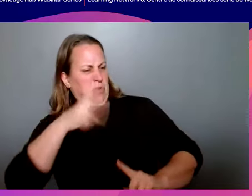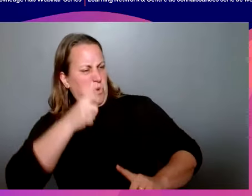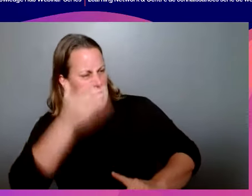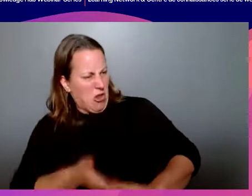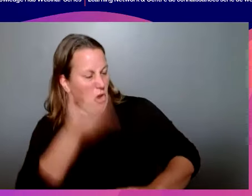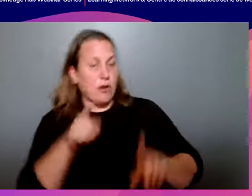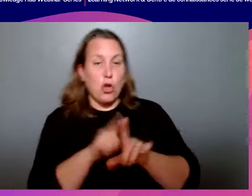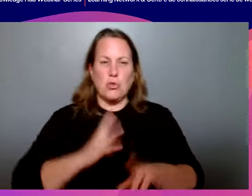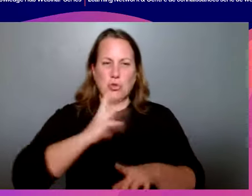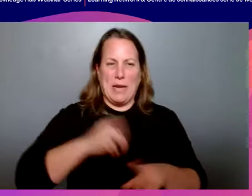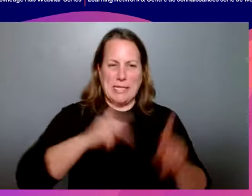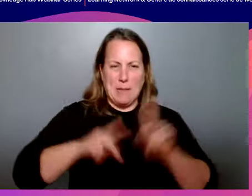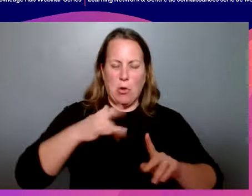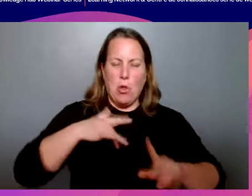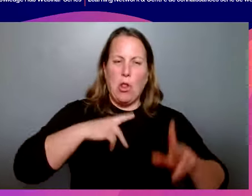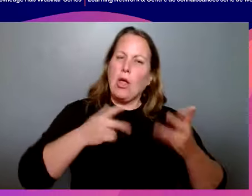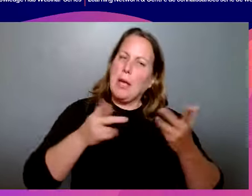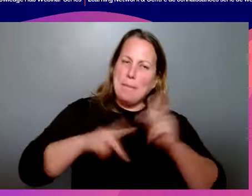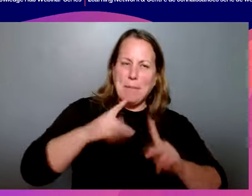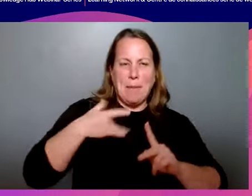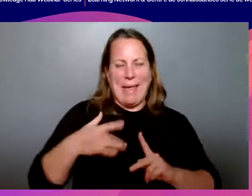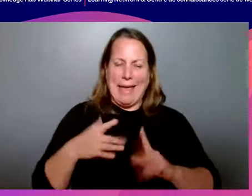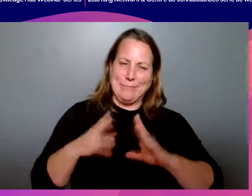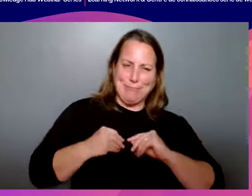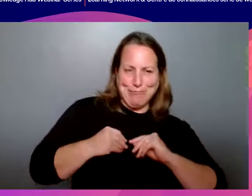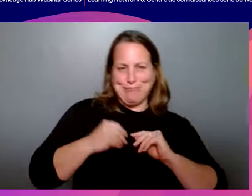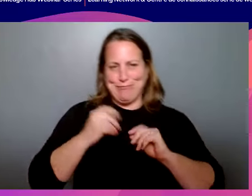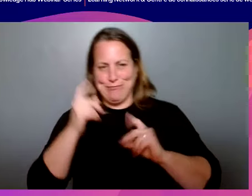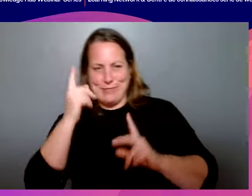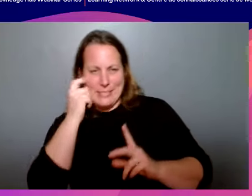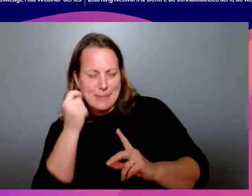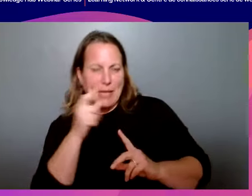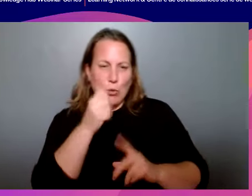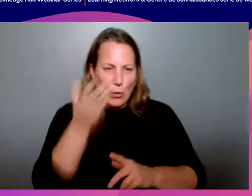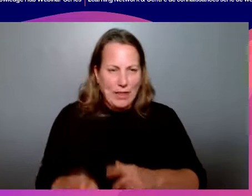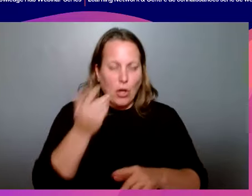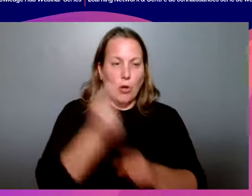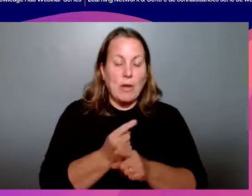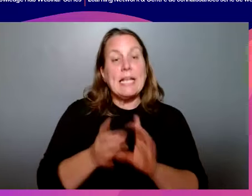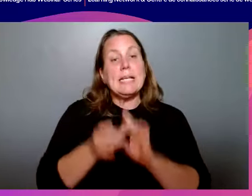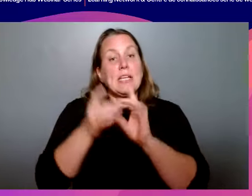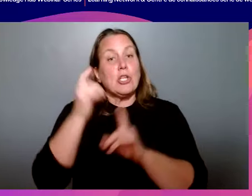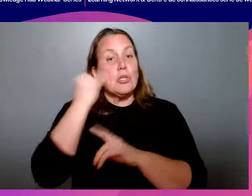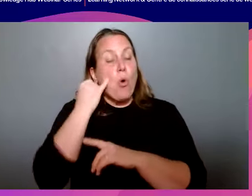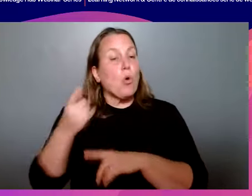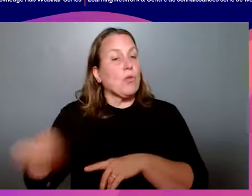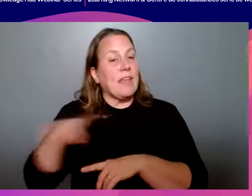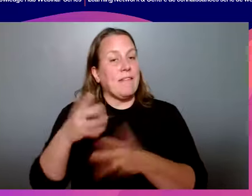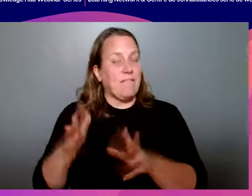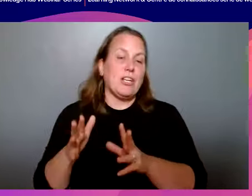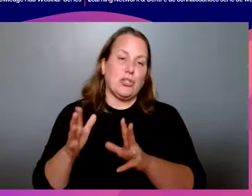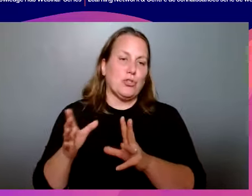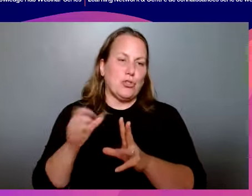people even more so, based on the assumption that if they did not conform to rigid gender roles associated with victimhood, then they